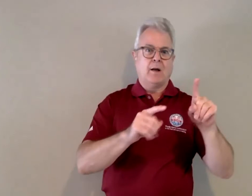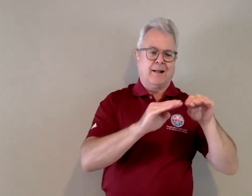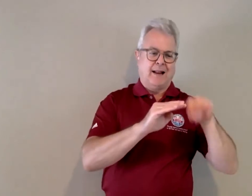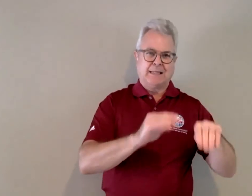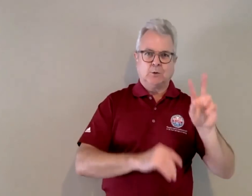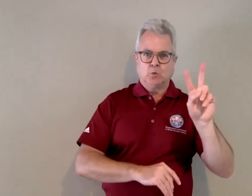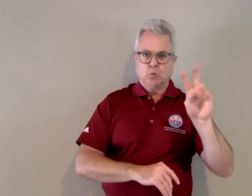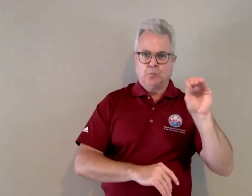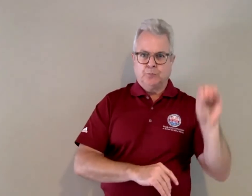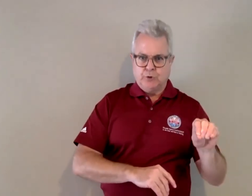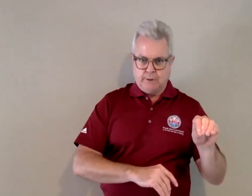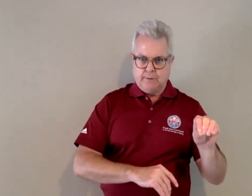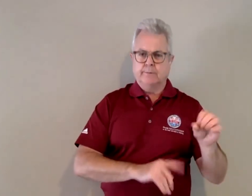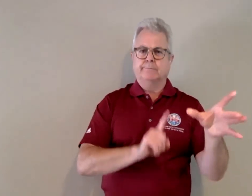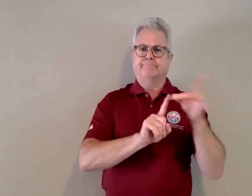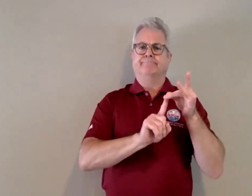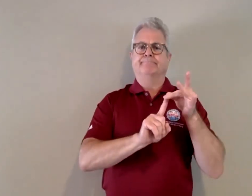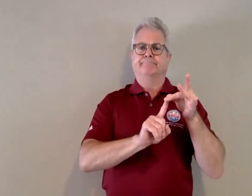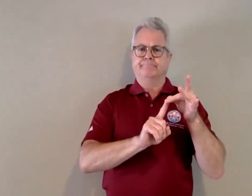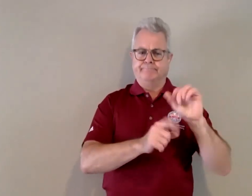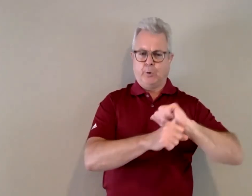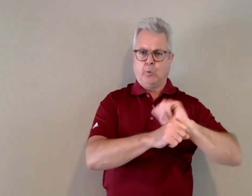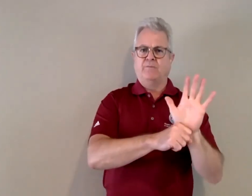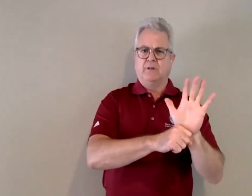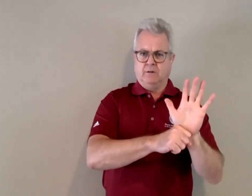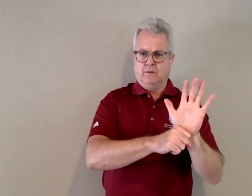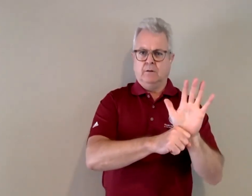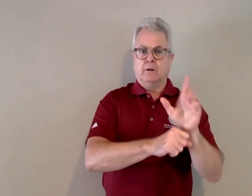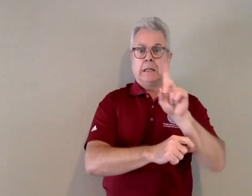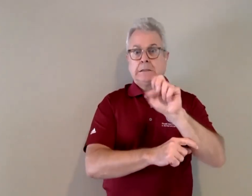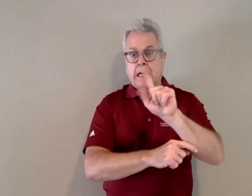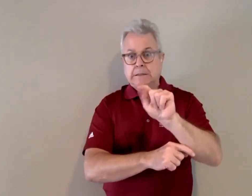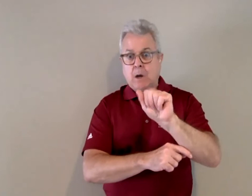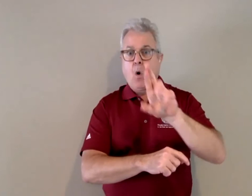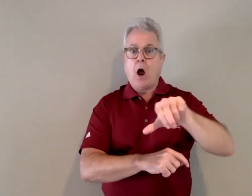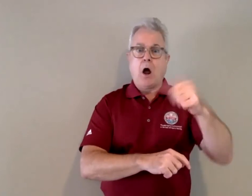are people who have yet to get vaccinated. Less than 2% of people